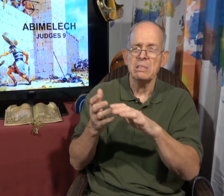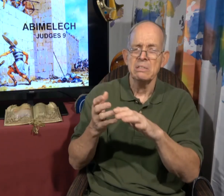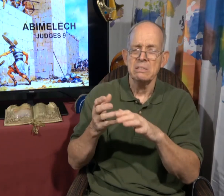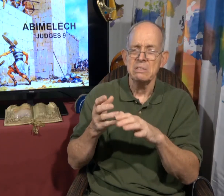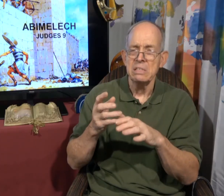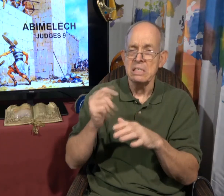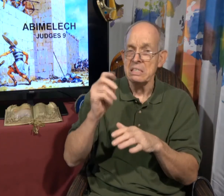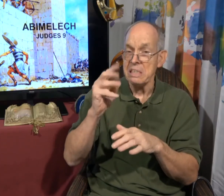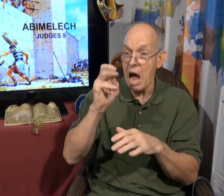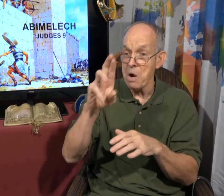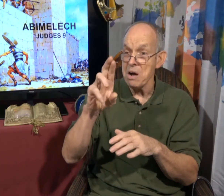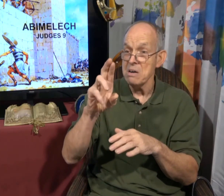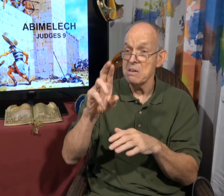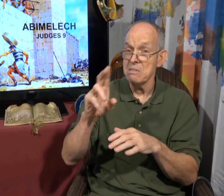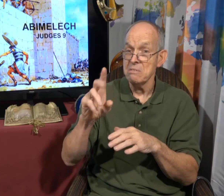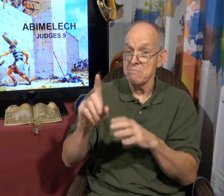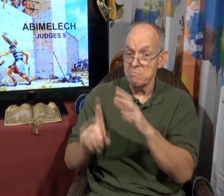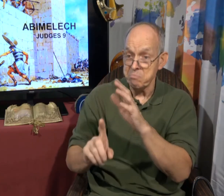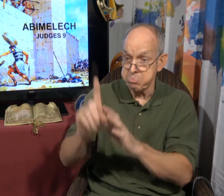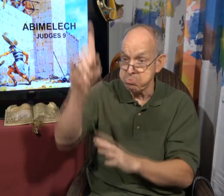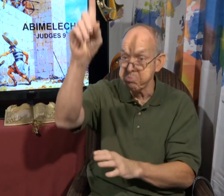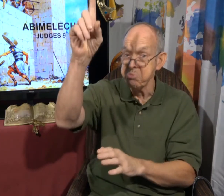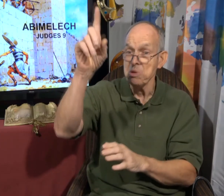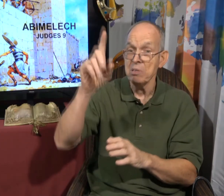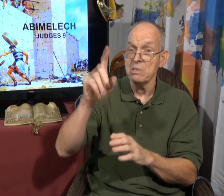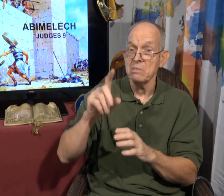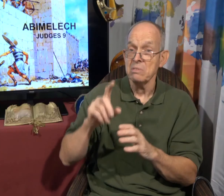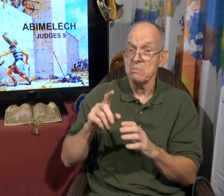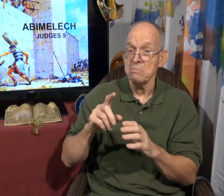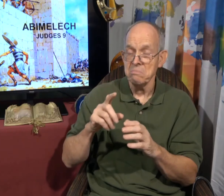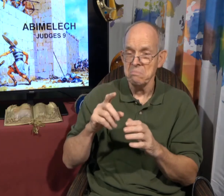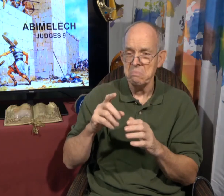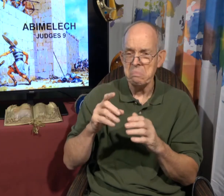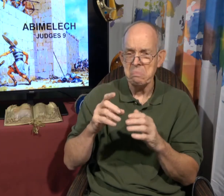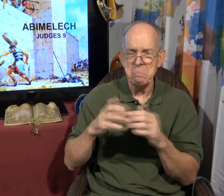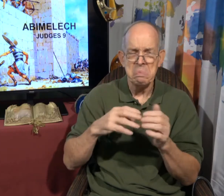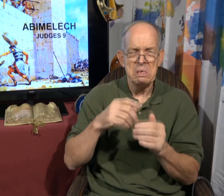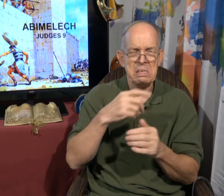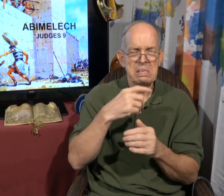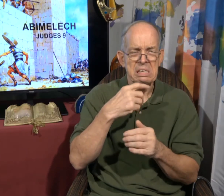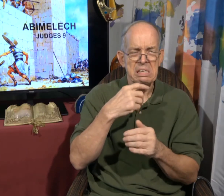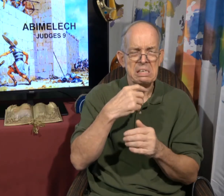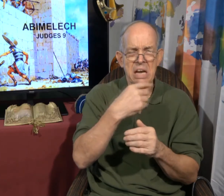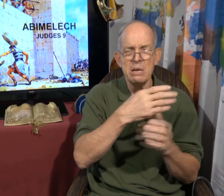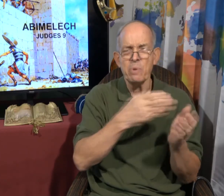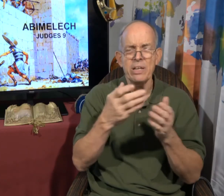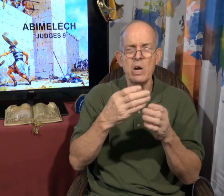was Jenny over there, so people go over there, to joy. Tower,